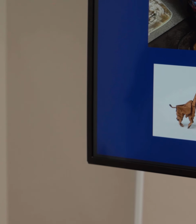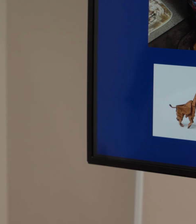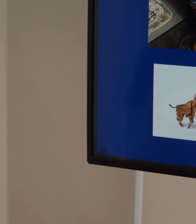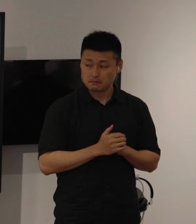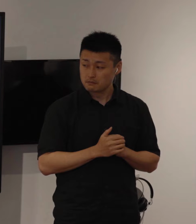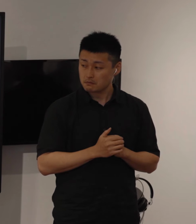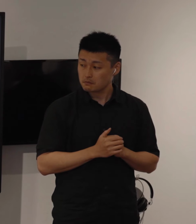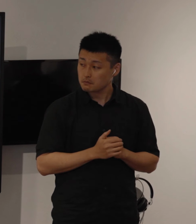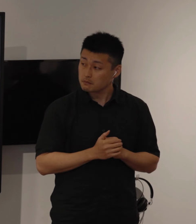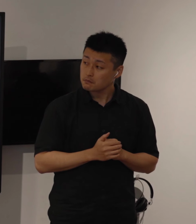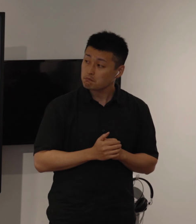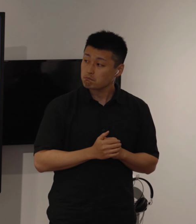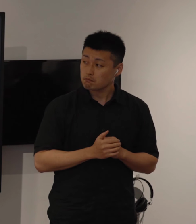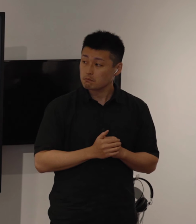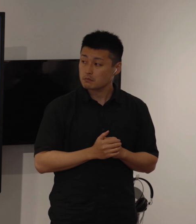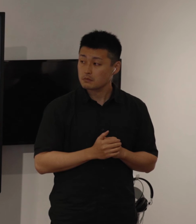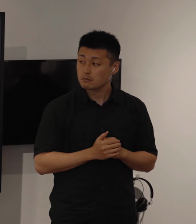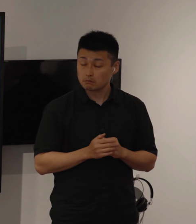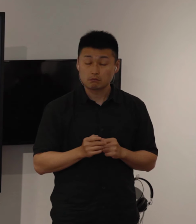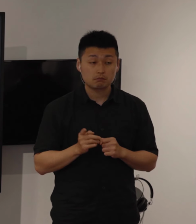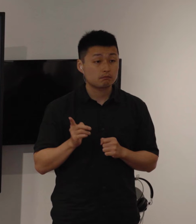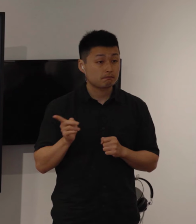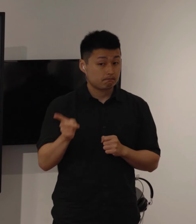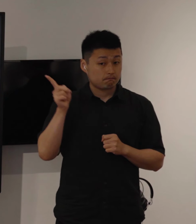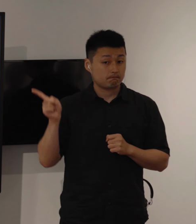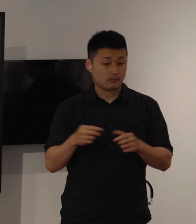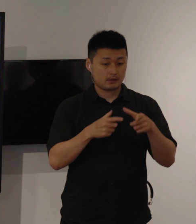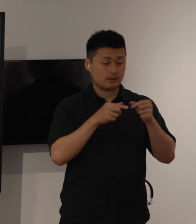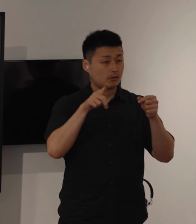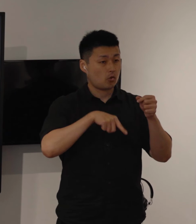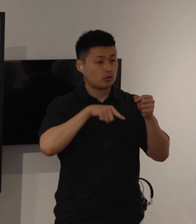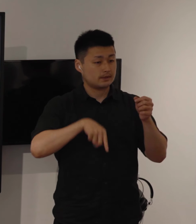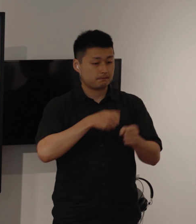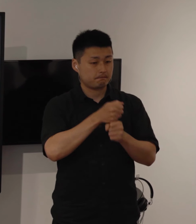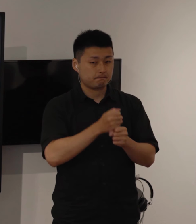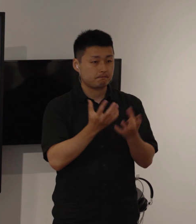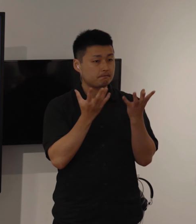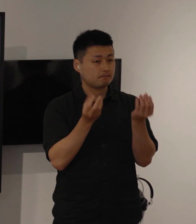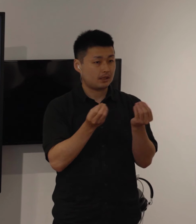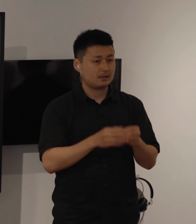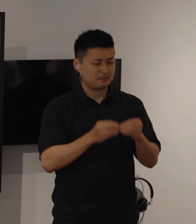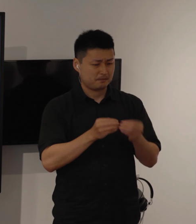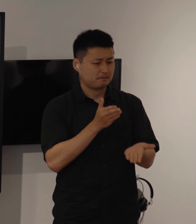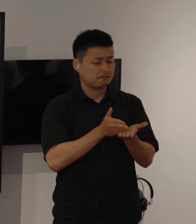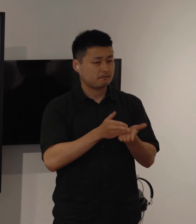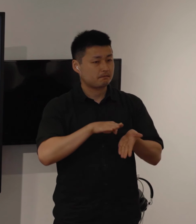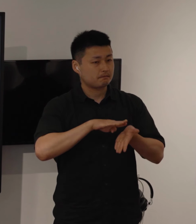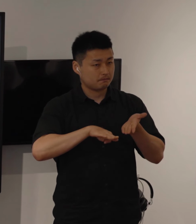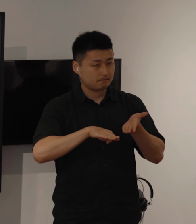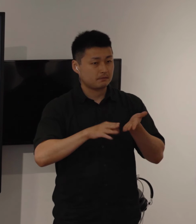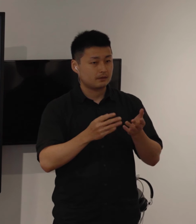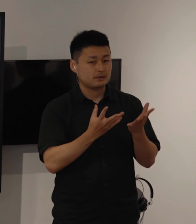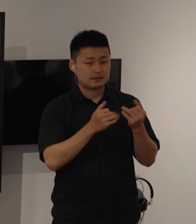work. These are some of the other Japanese artists, and I won't go into these, but Shinichi Sawada, who